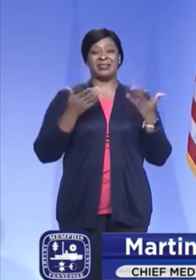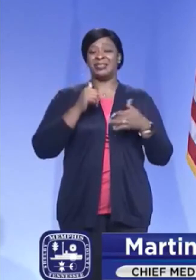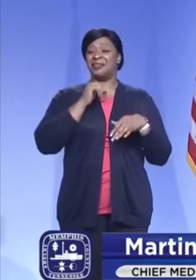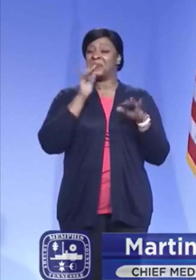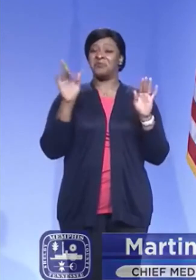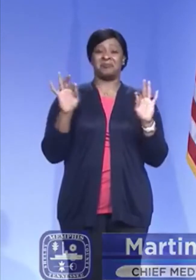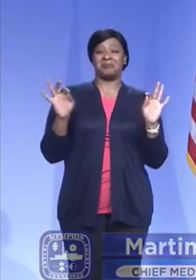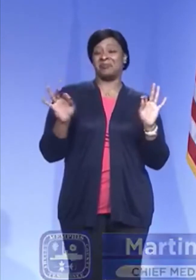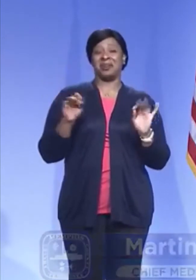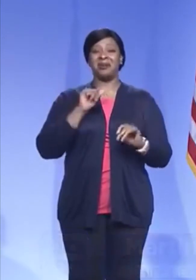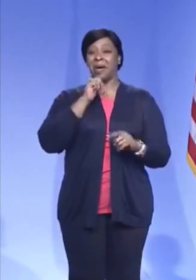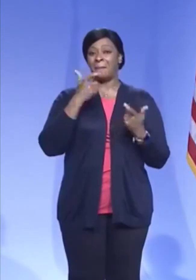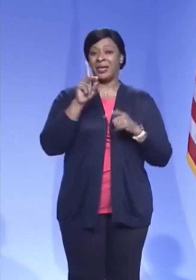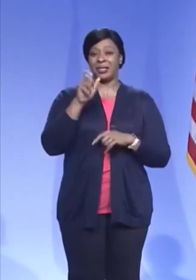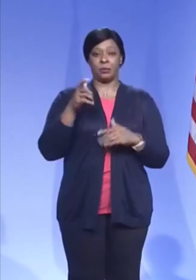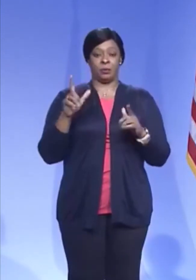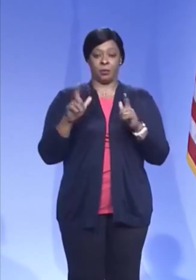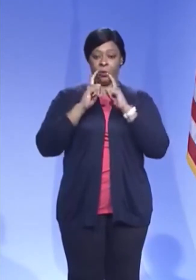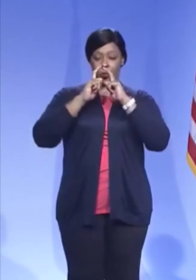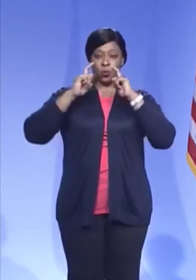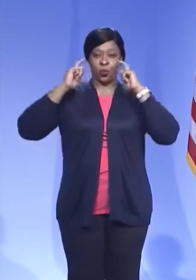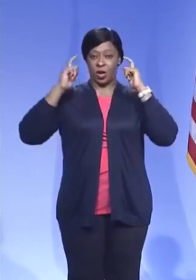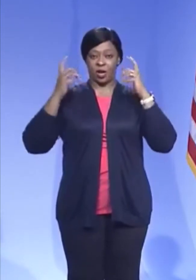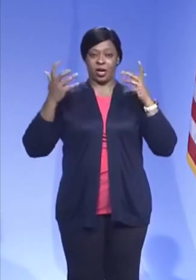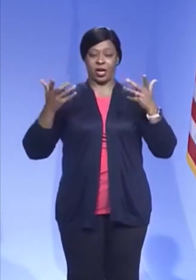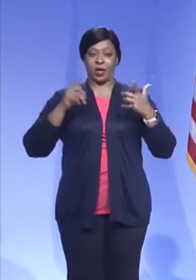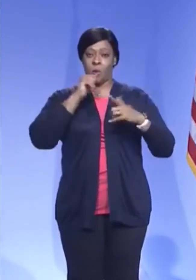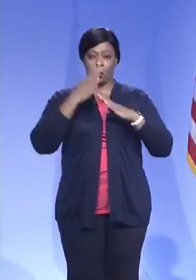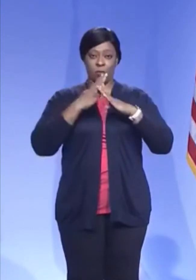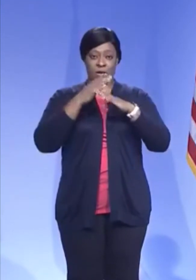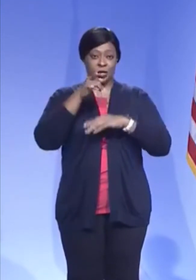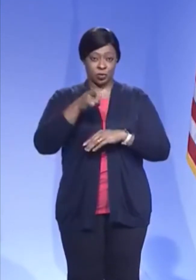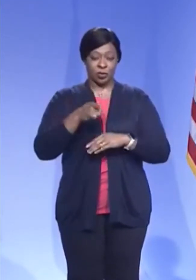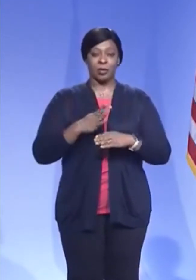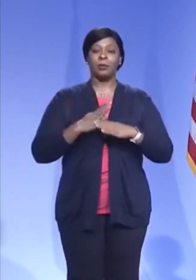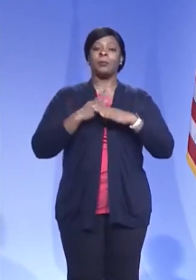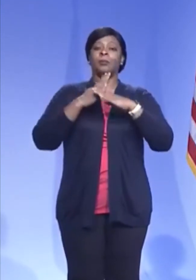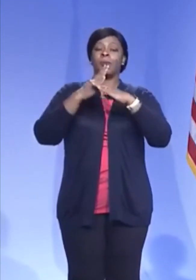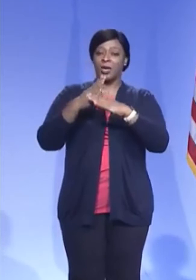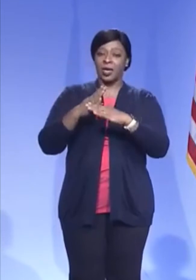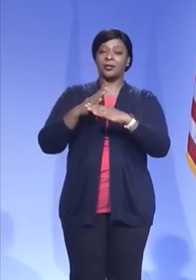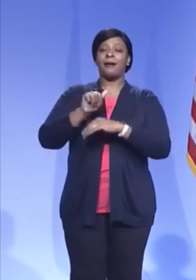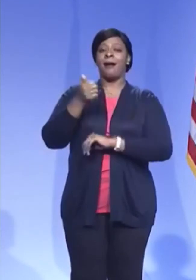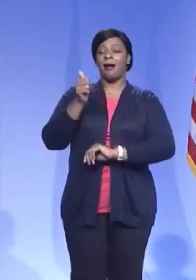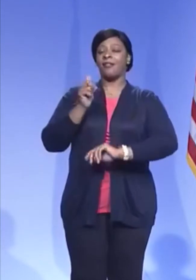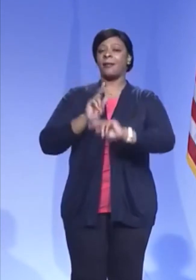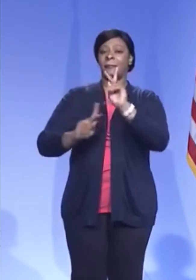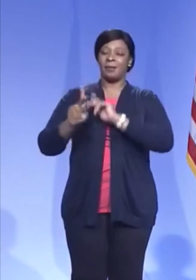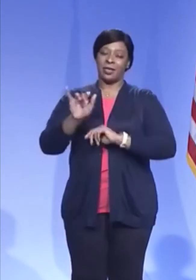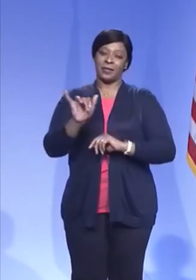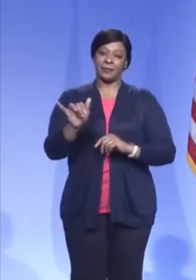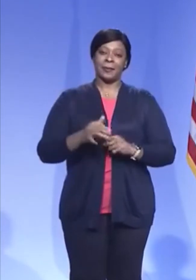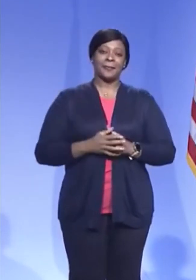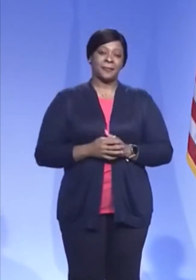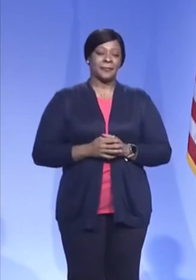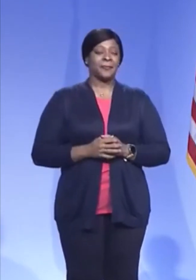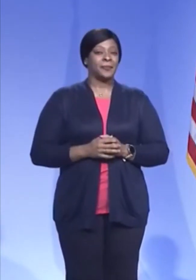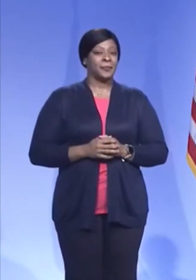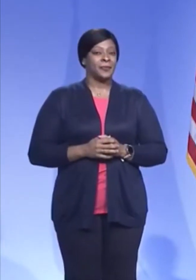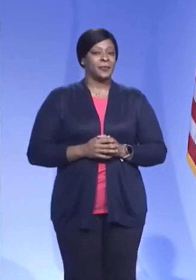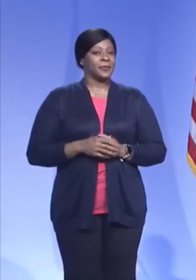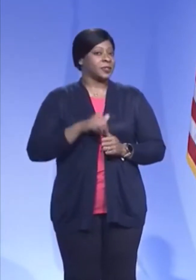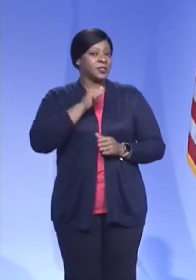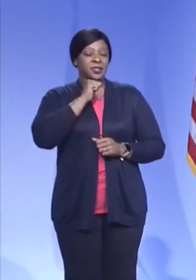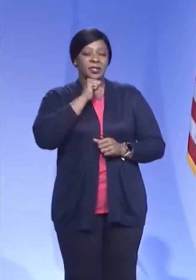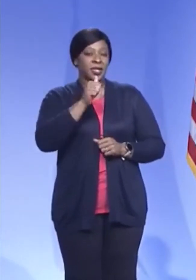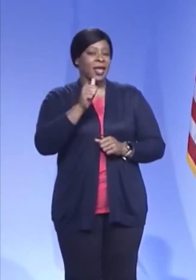deal. You just wear it, and that not only protects you, but it protects others as well. It is not a